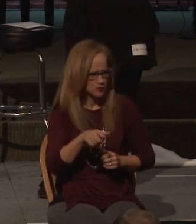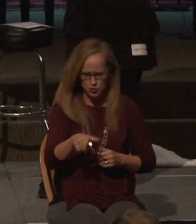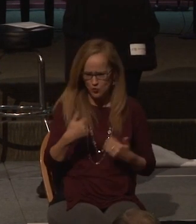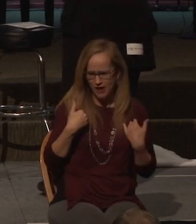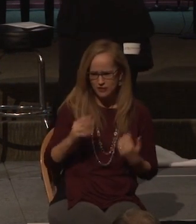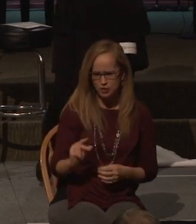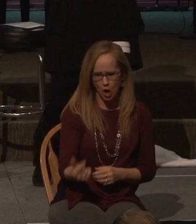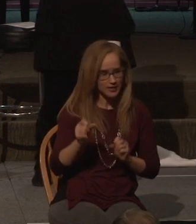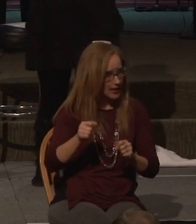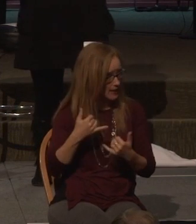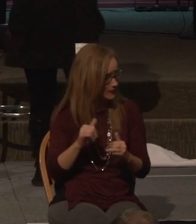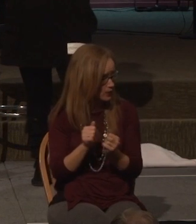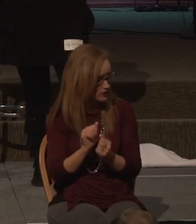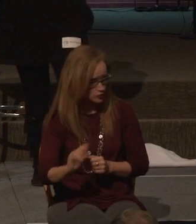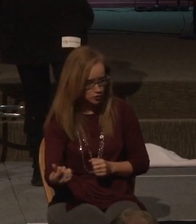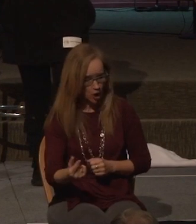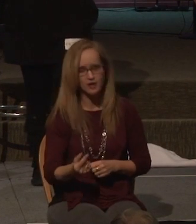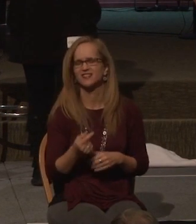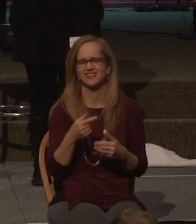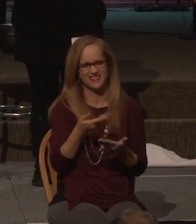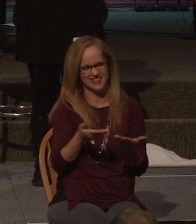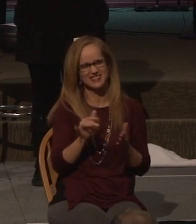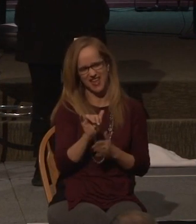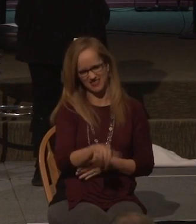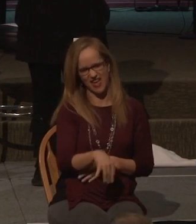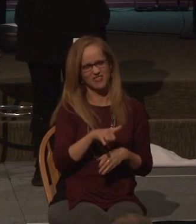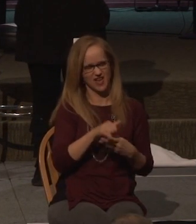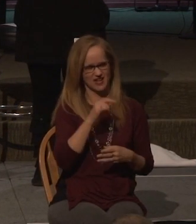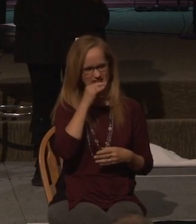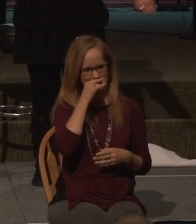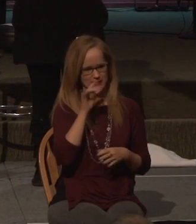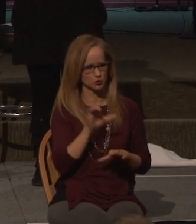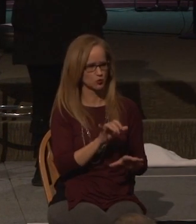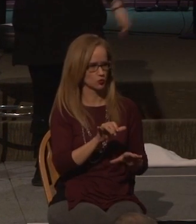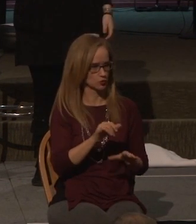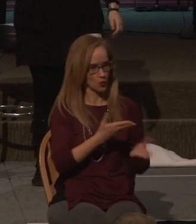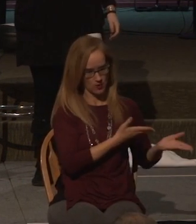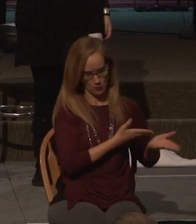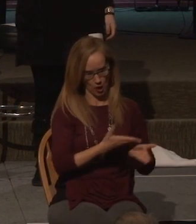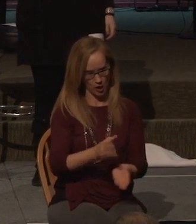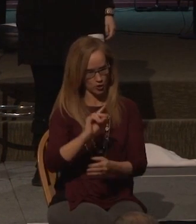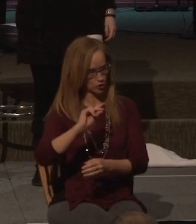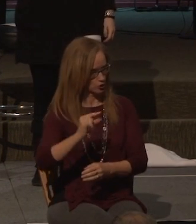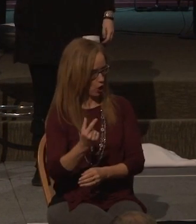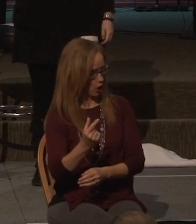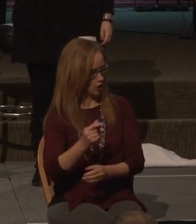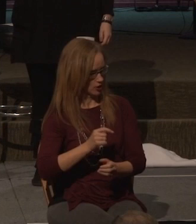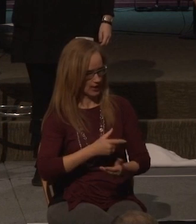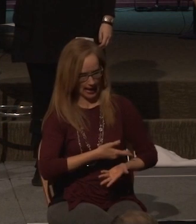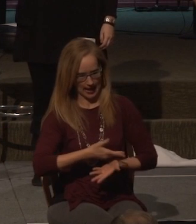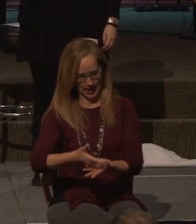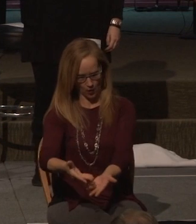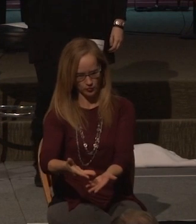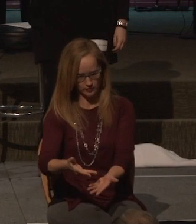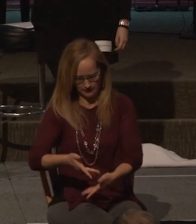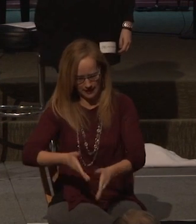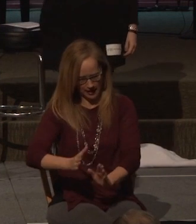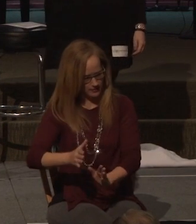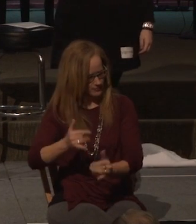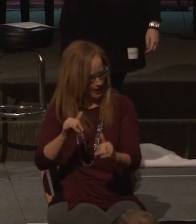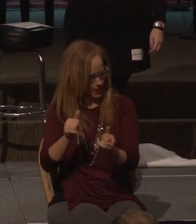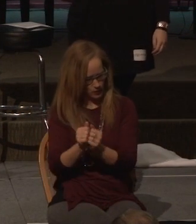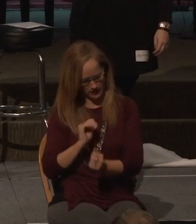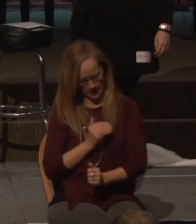play with your dog? Like, just things like that little kids do. And so we brought our dog out, and we let them play with